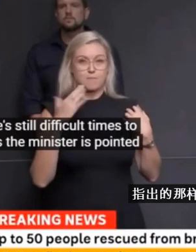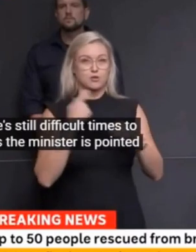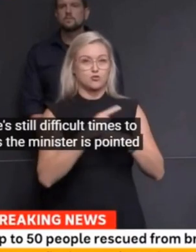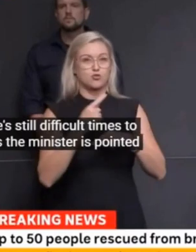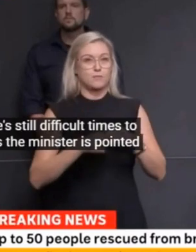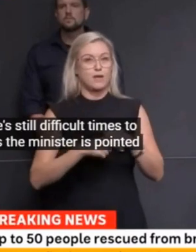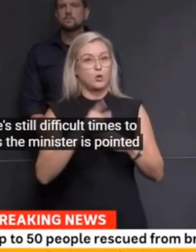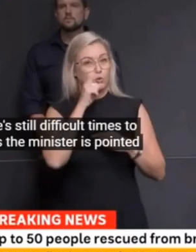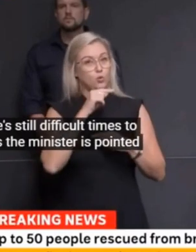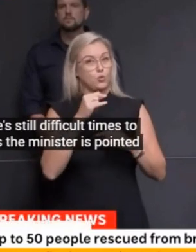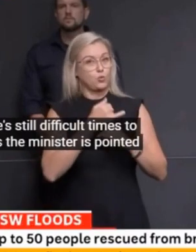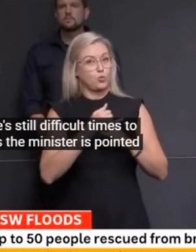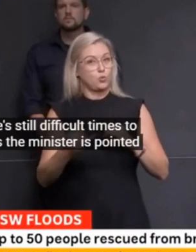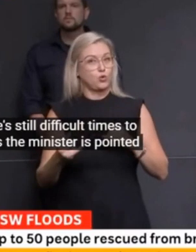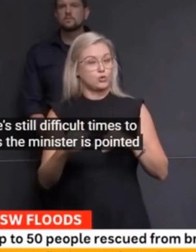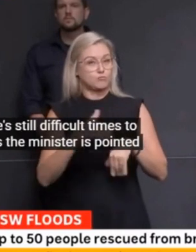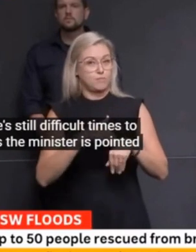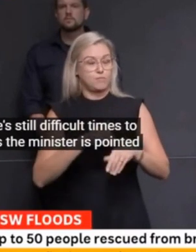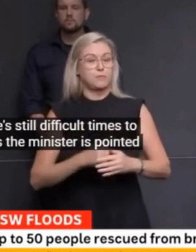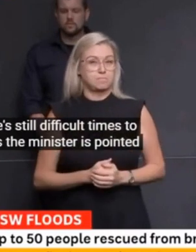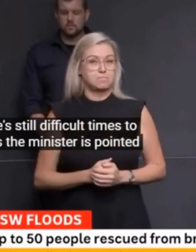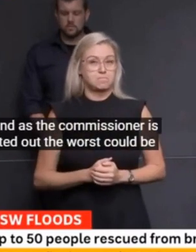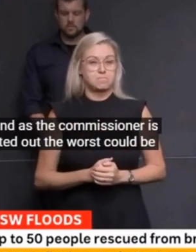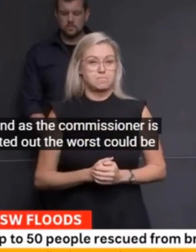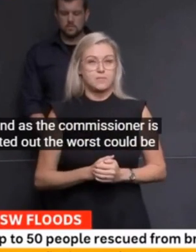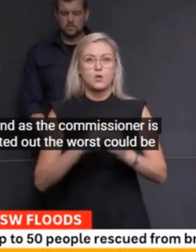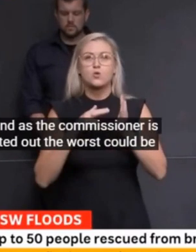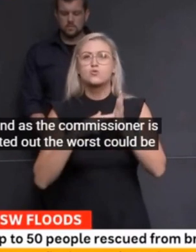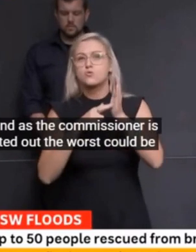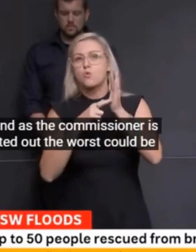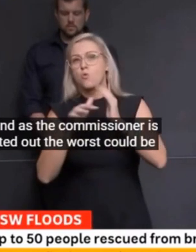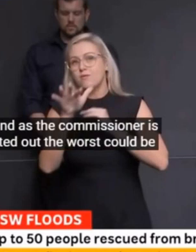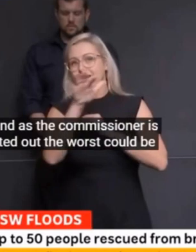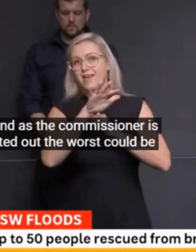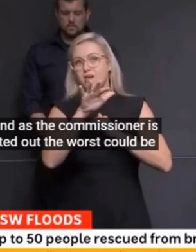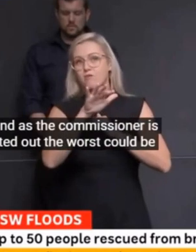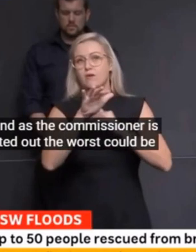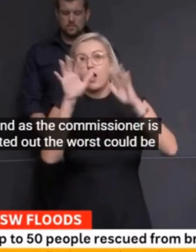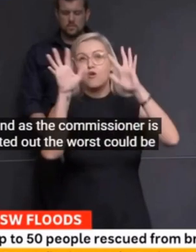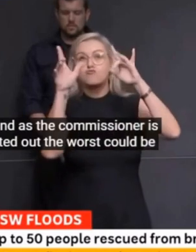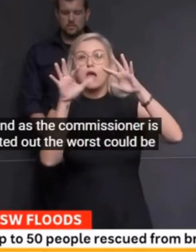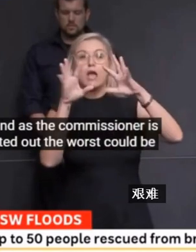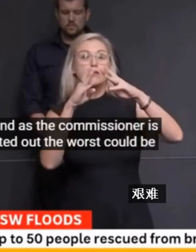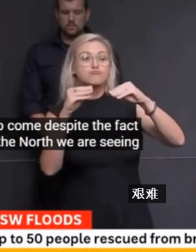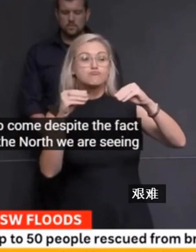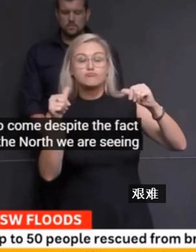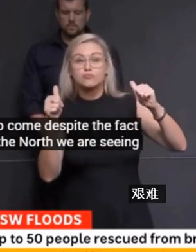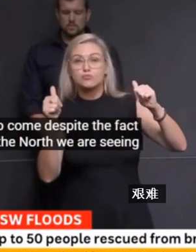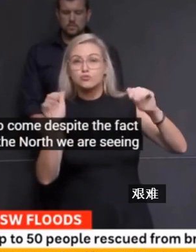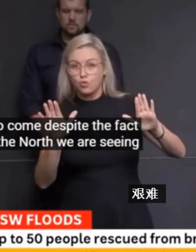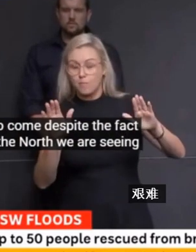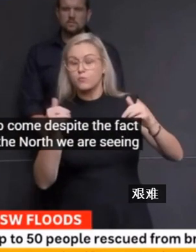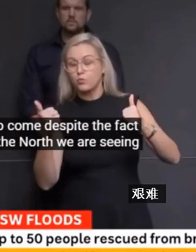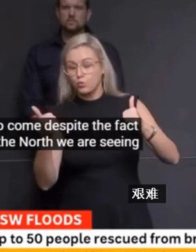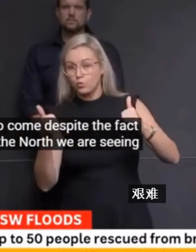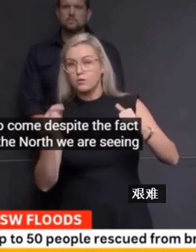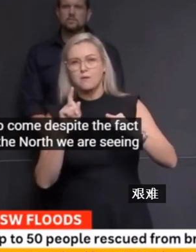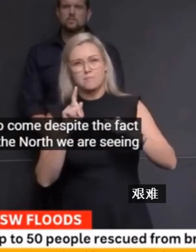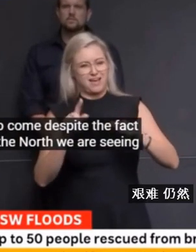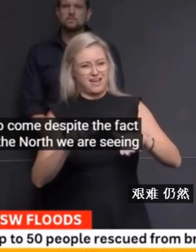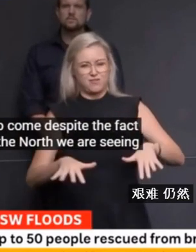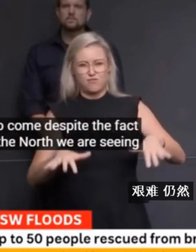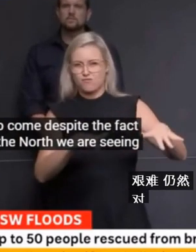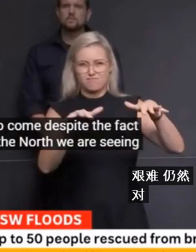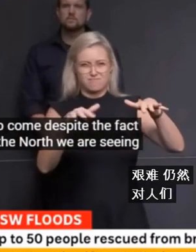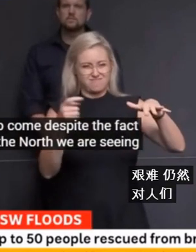come. Despite the fact that in the north we are seeing rain dissipate, the flood rivers remain